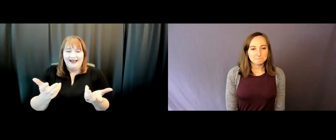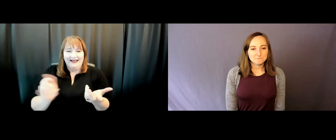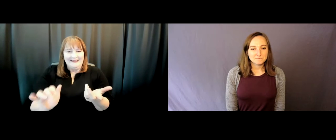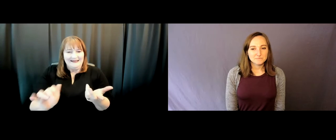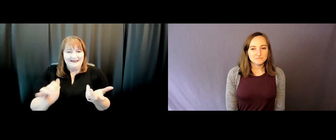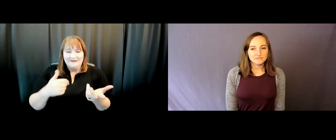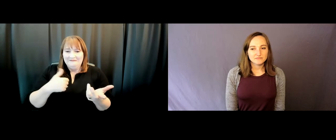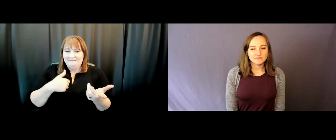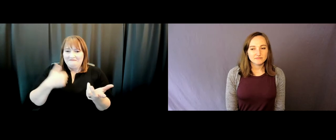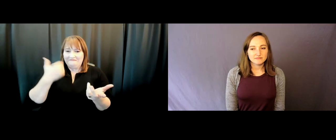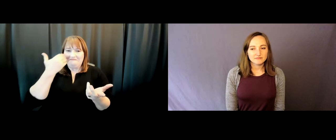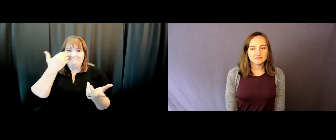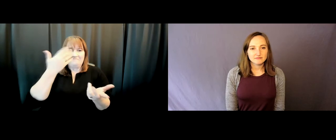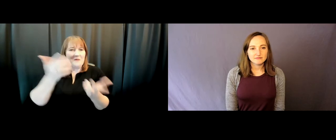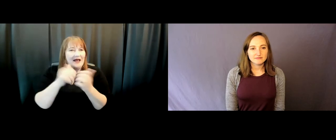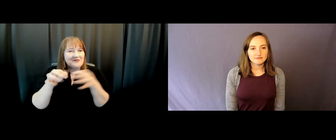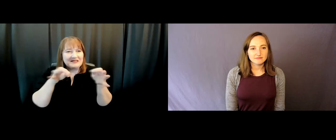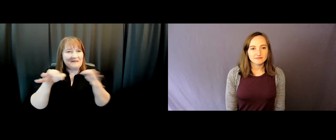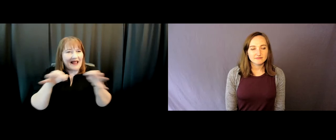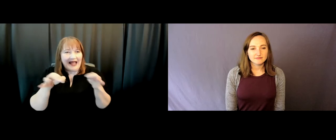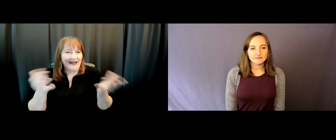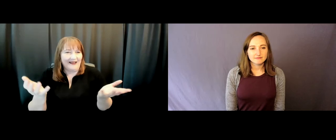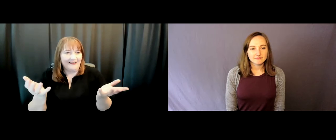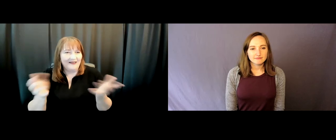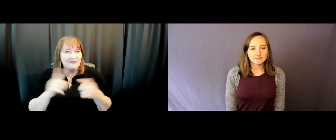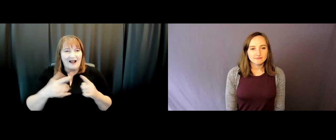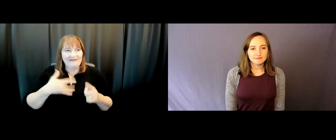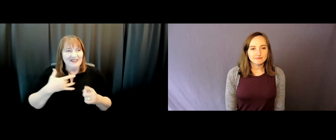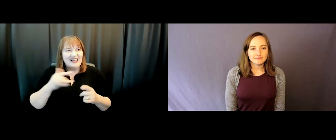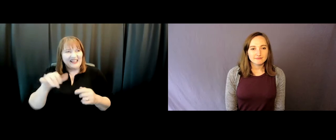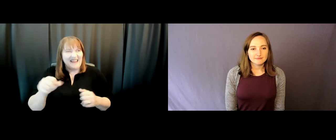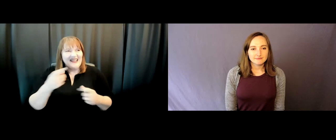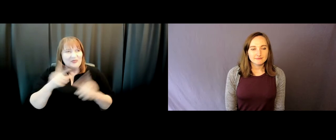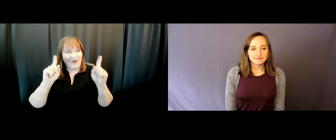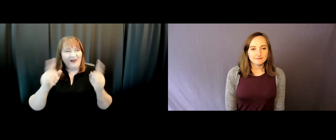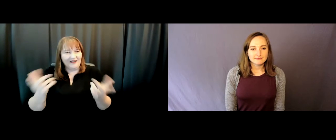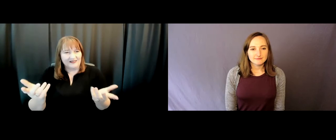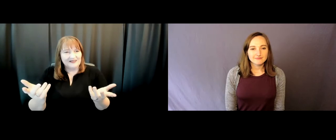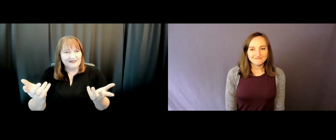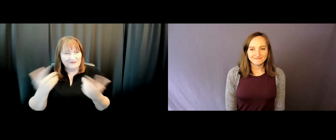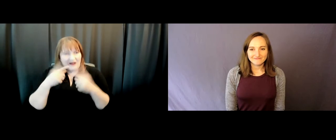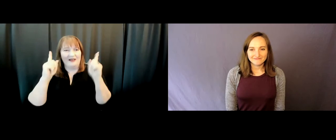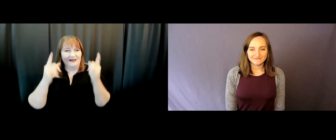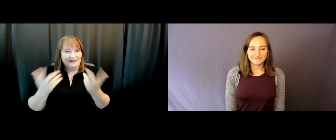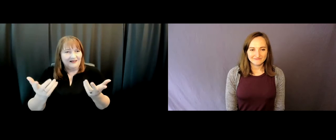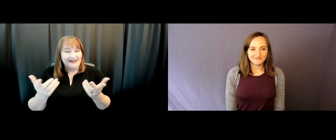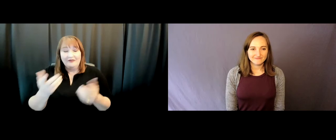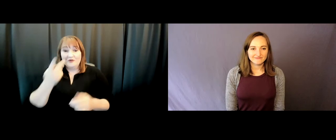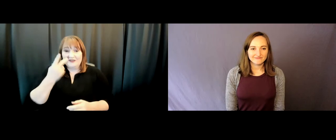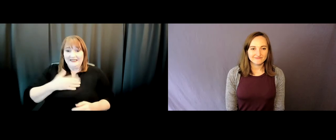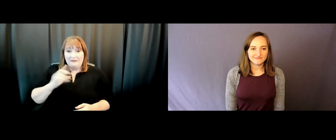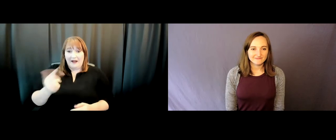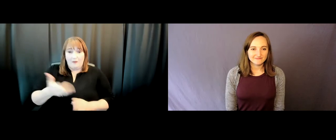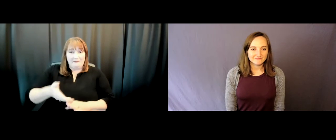how to explain it, but I definitely do feel like it works. I mean, if you had seen my dogs